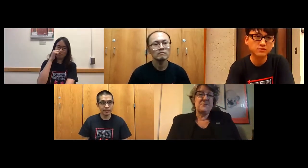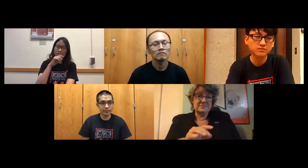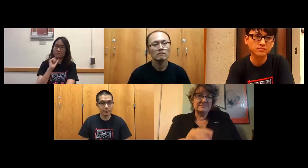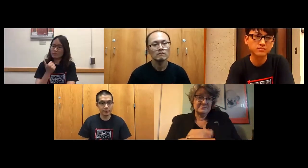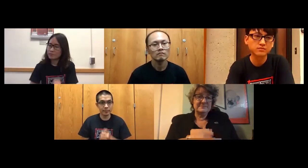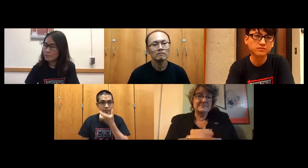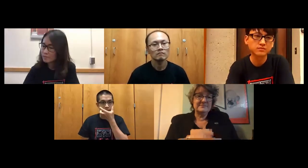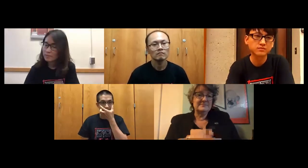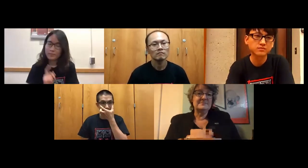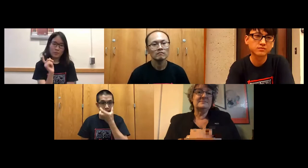Shirong?